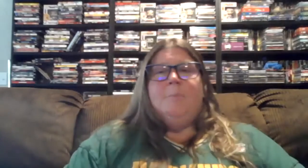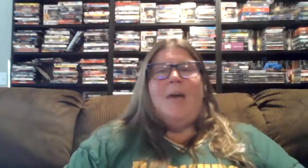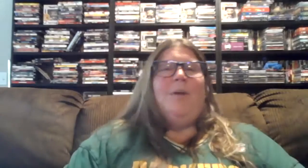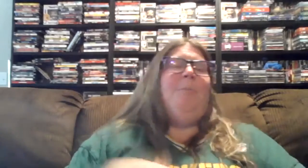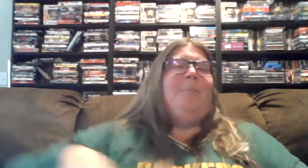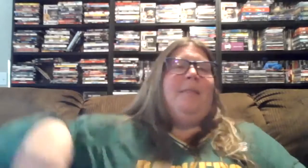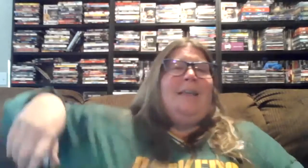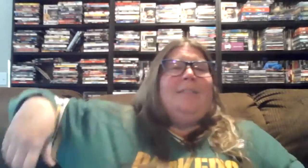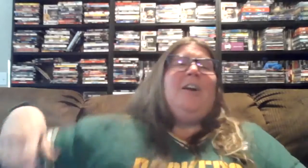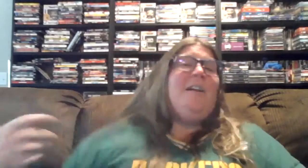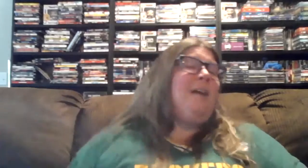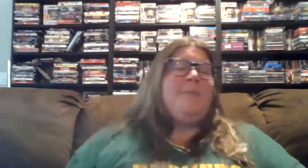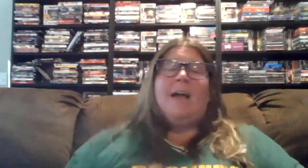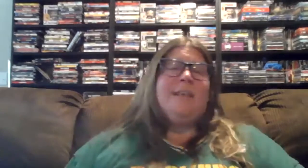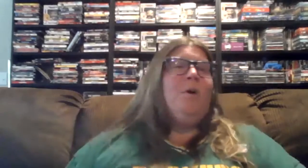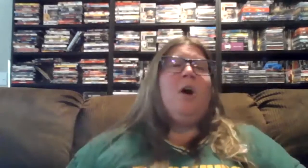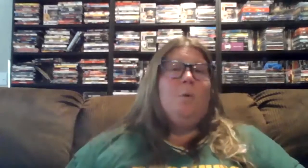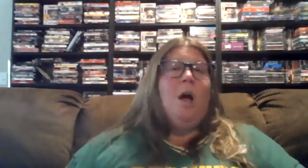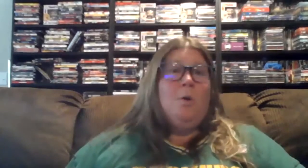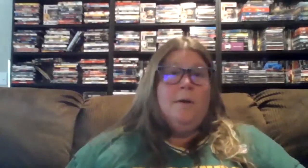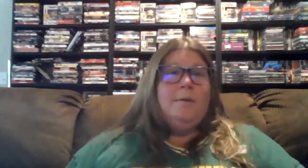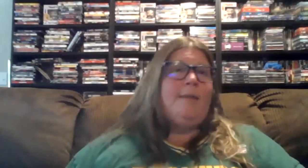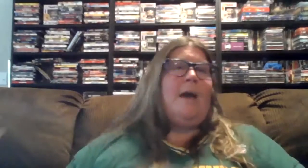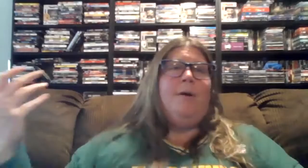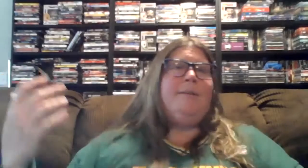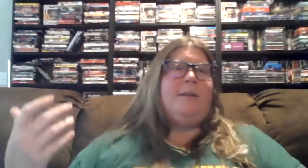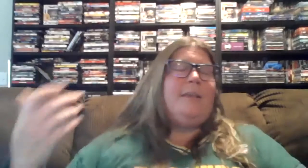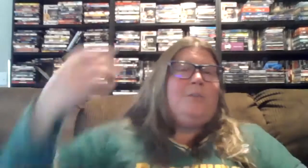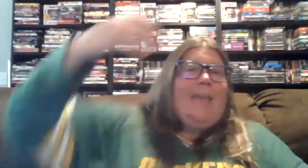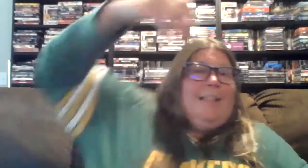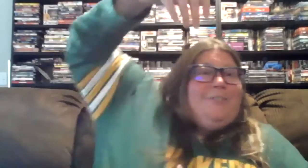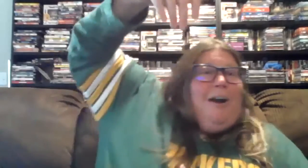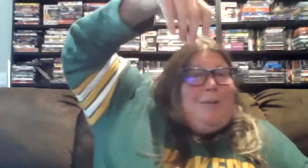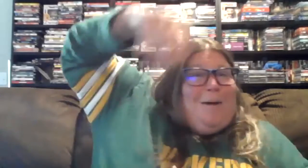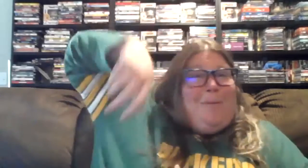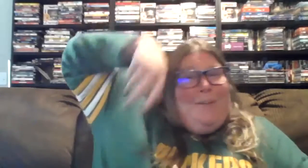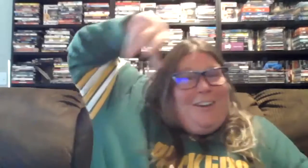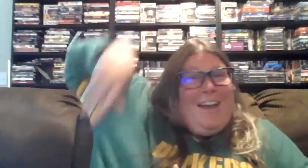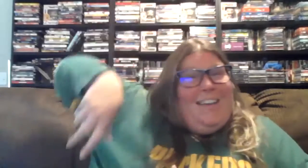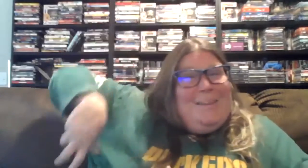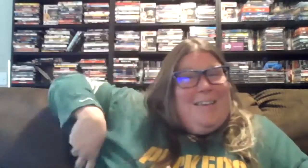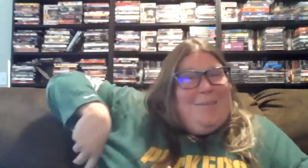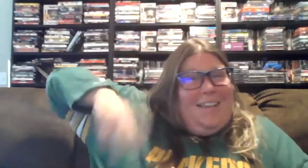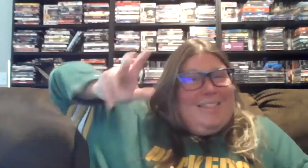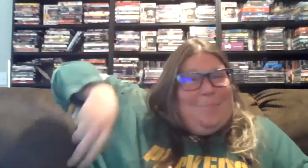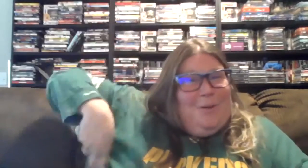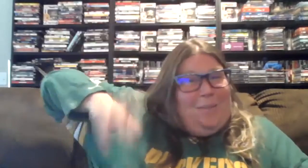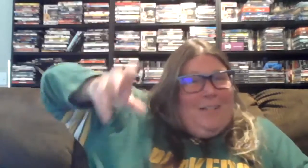That one, like, there are some signs that will go low, and that one you can't lift your arm up above your head to be able to get the bowling ball